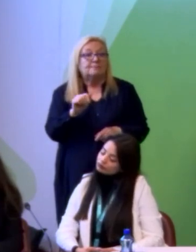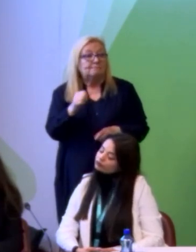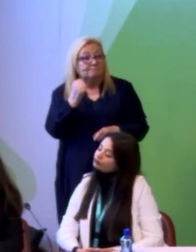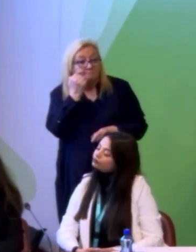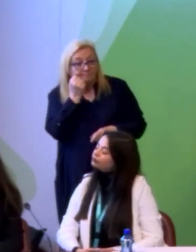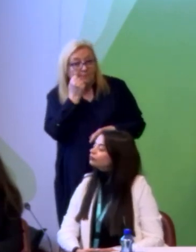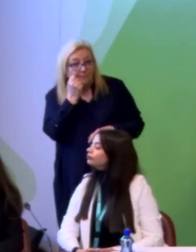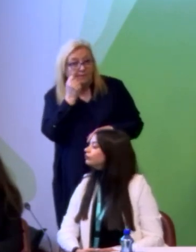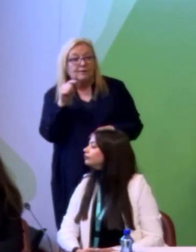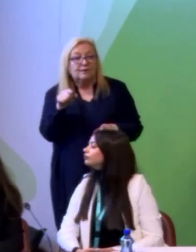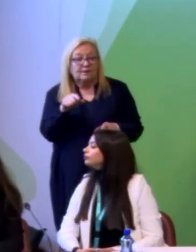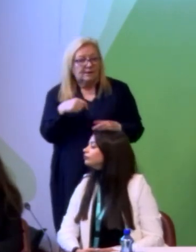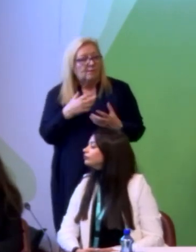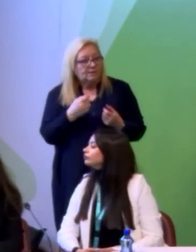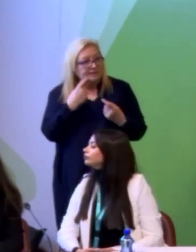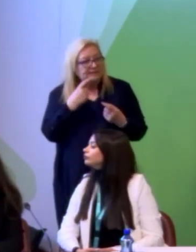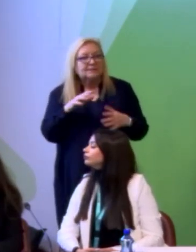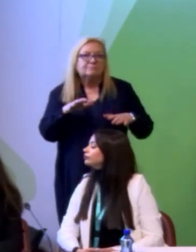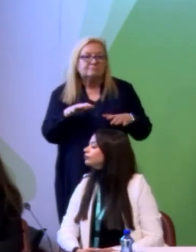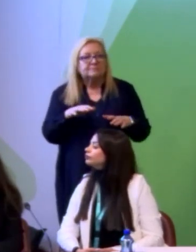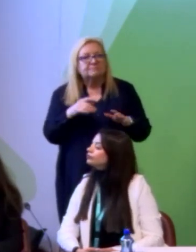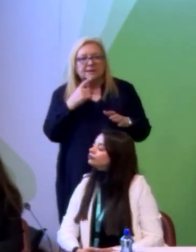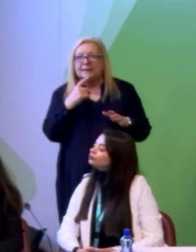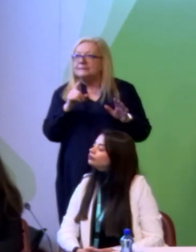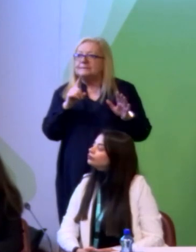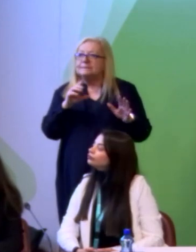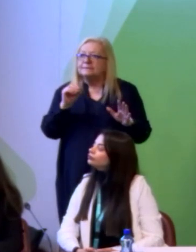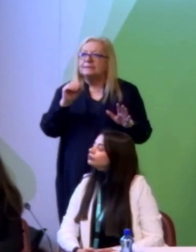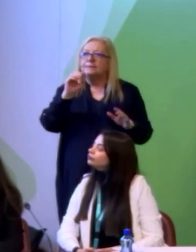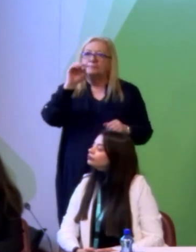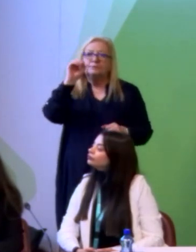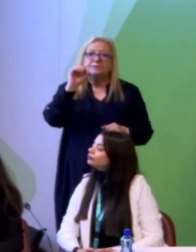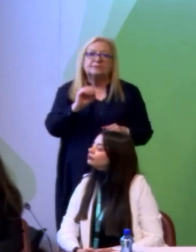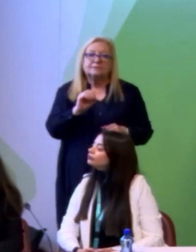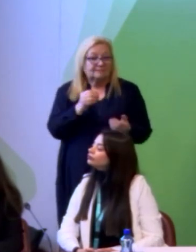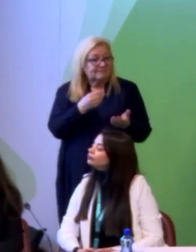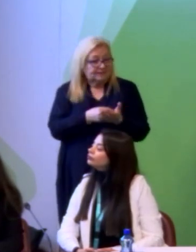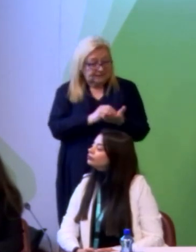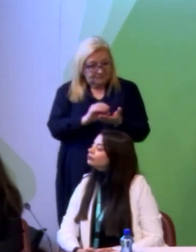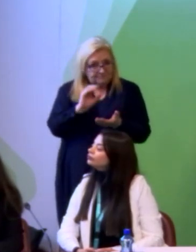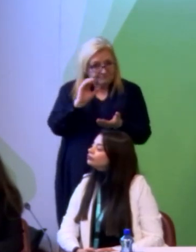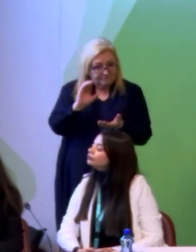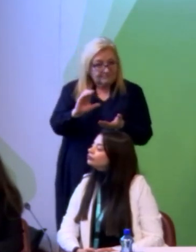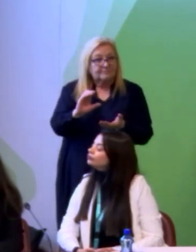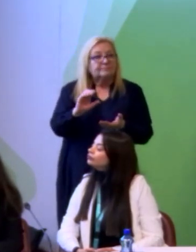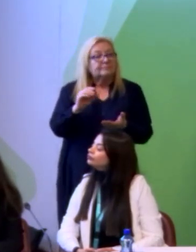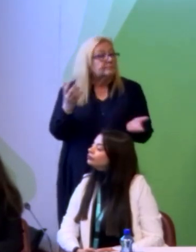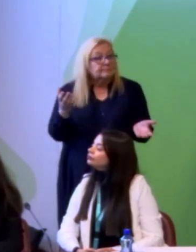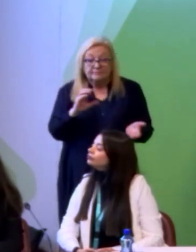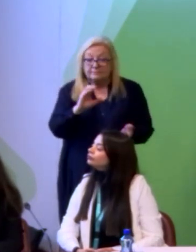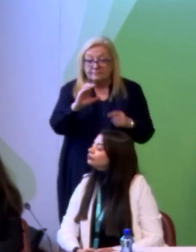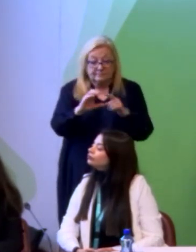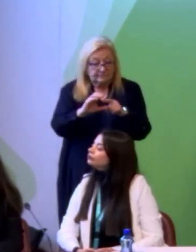least 60% of, at least 5% of all education funding should be allocated to building